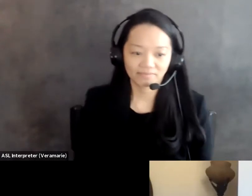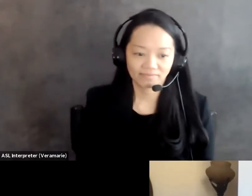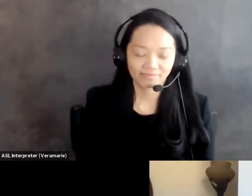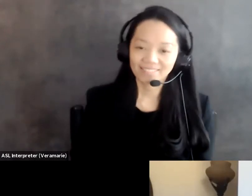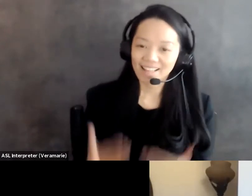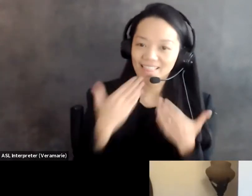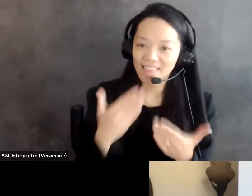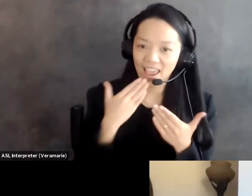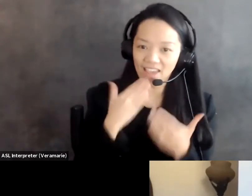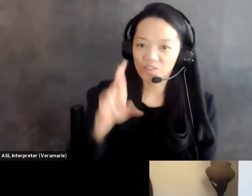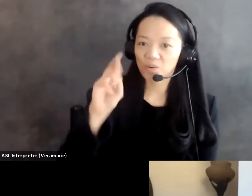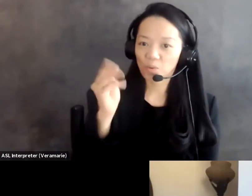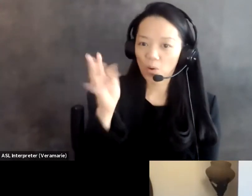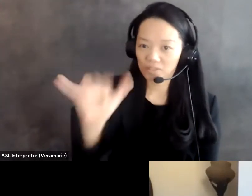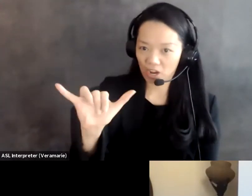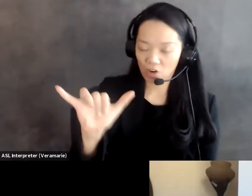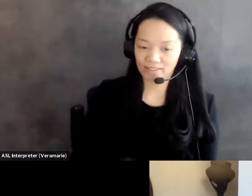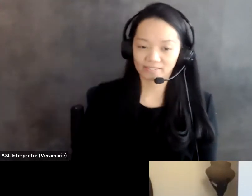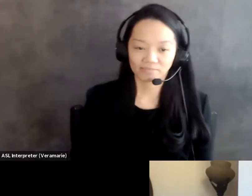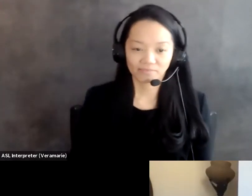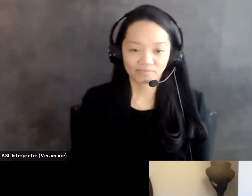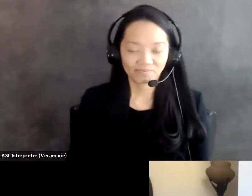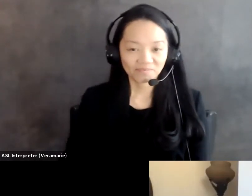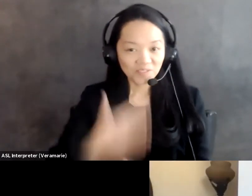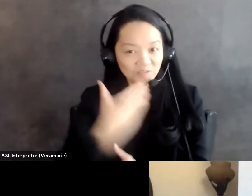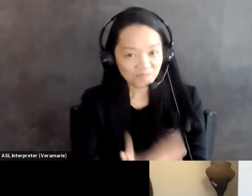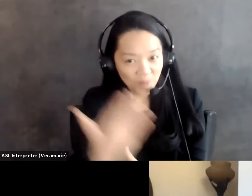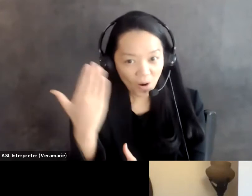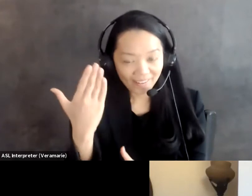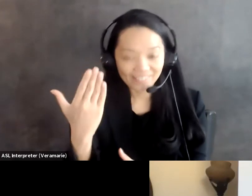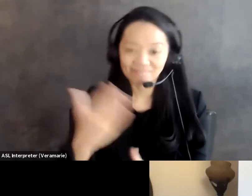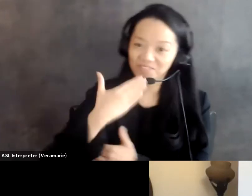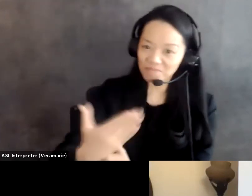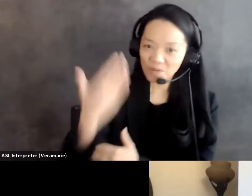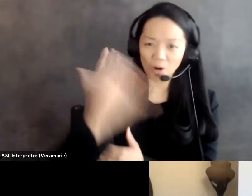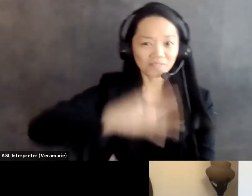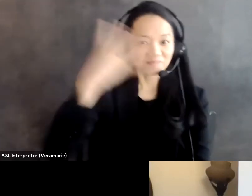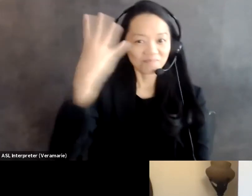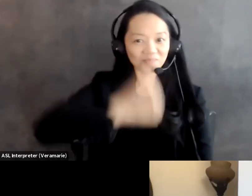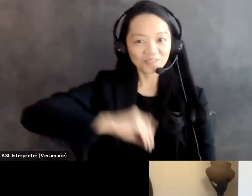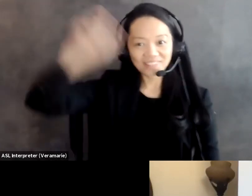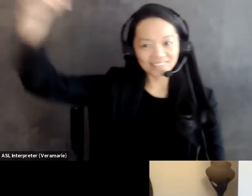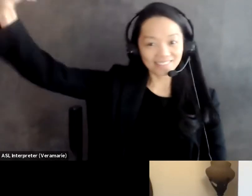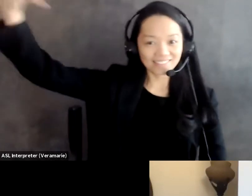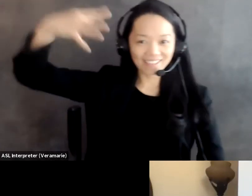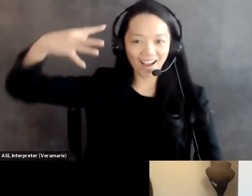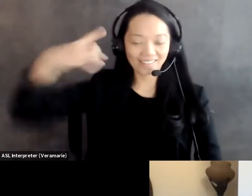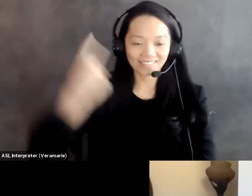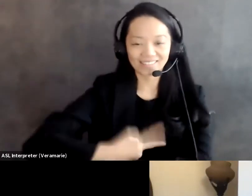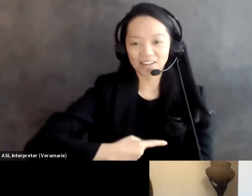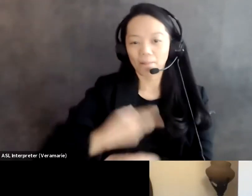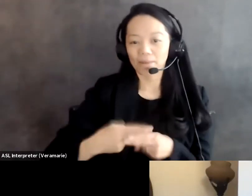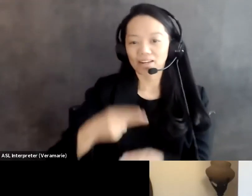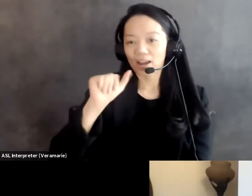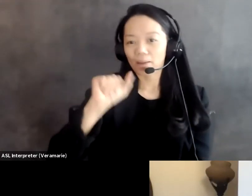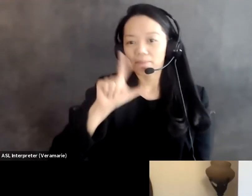Thank you, Rosemary. Good morning. Good morning on this beautiful sunshiny day. My name is Allison